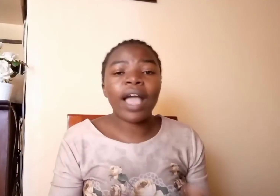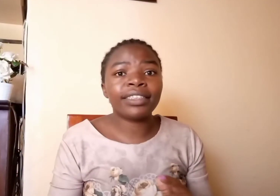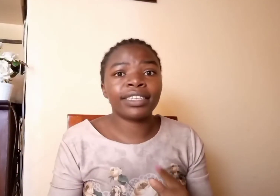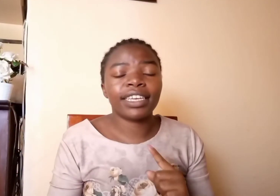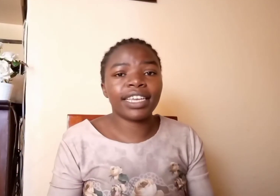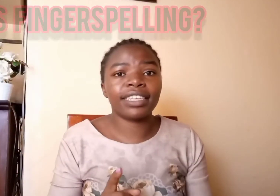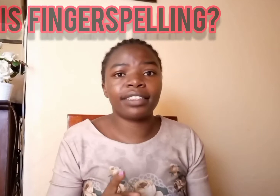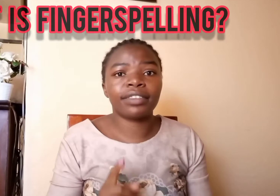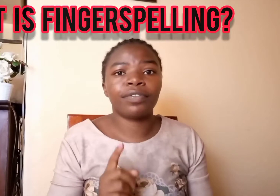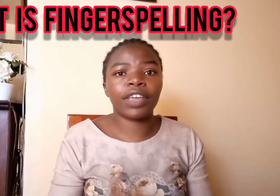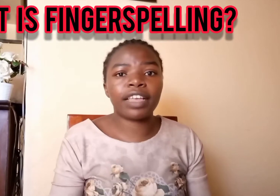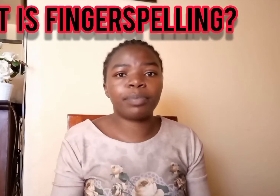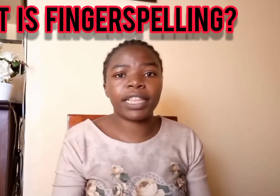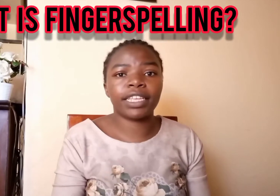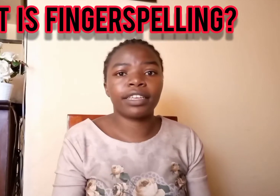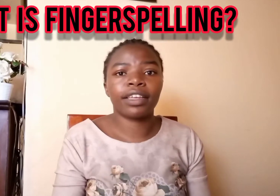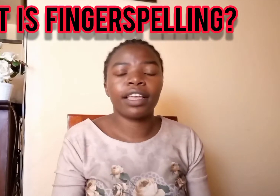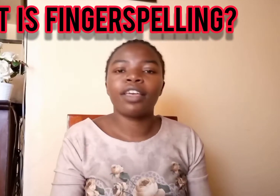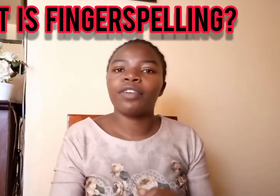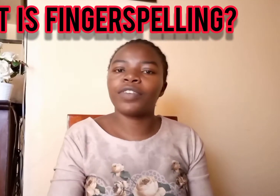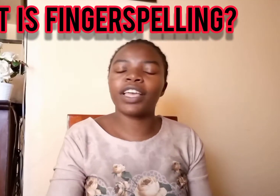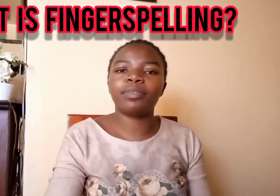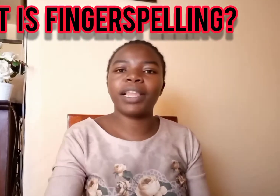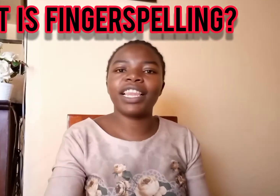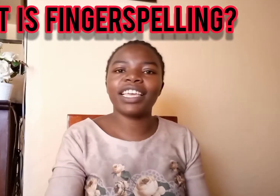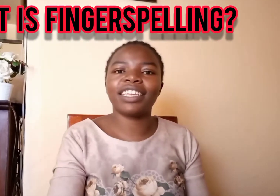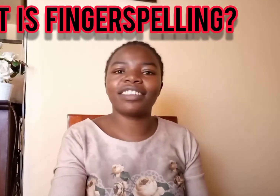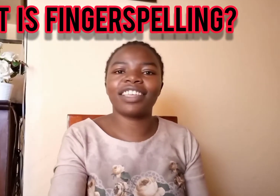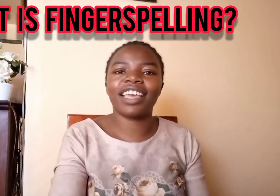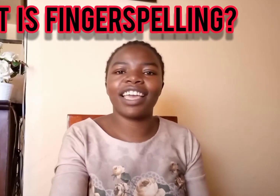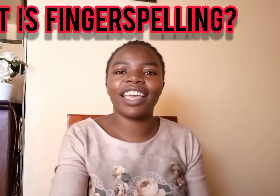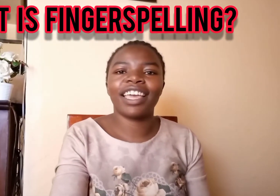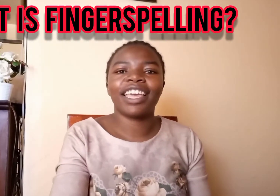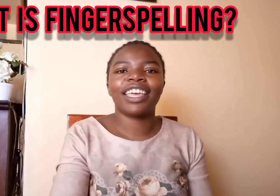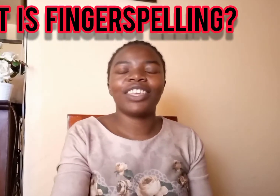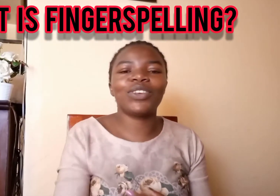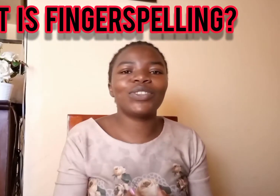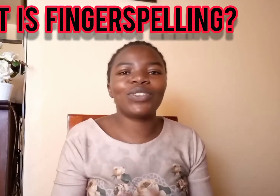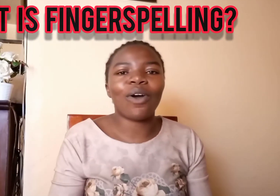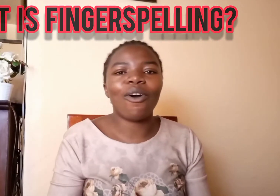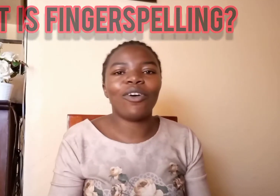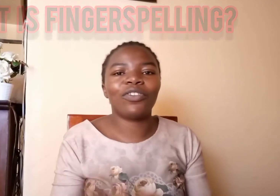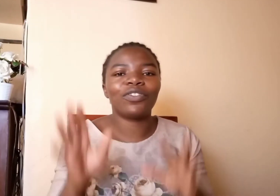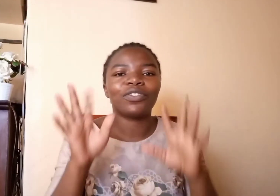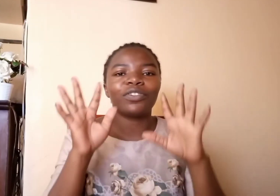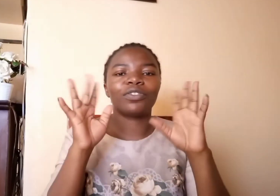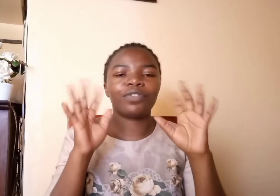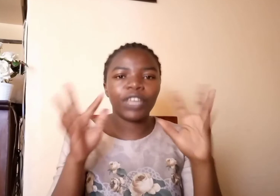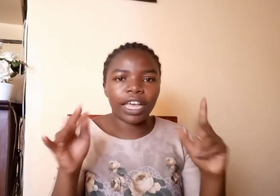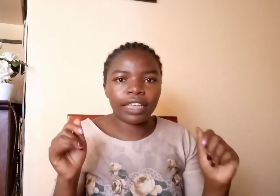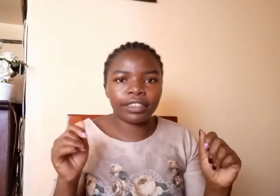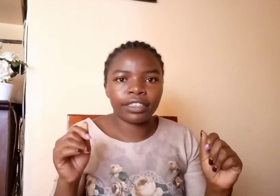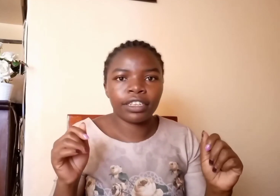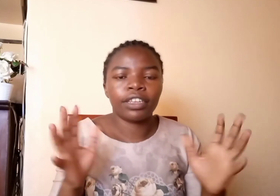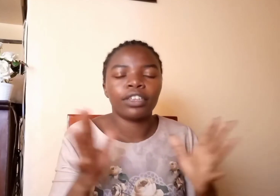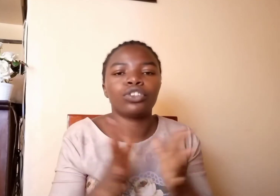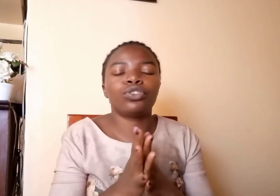What is fingerspelling? Fingerspelling is the use of fingers